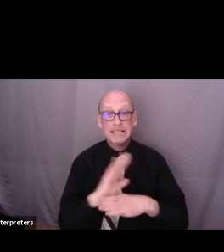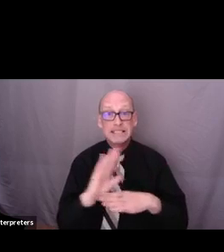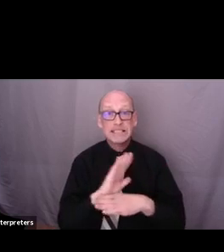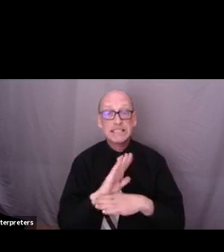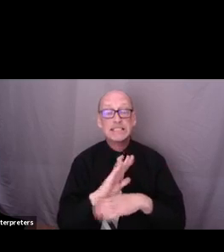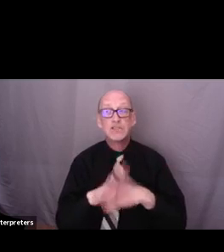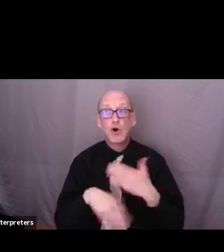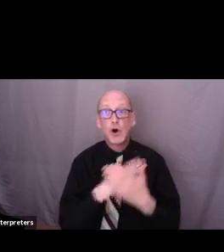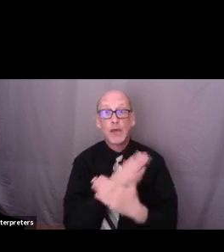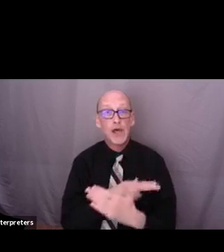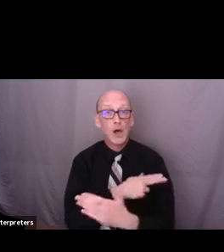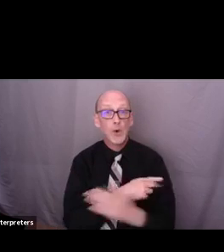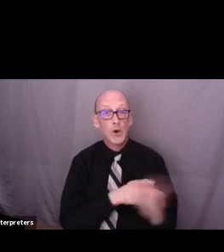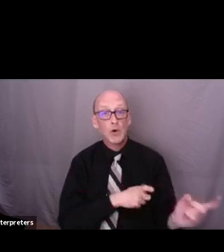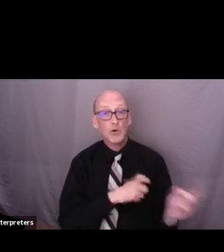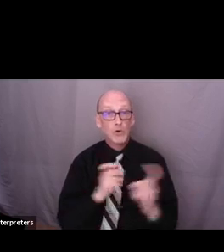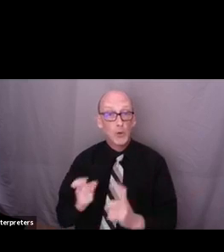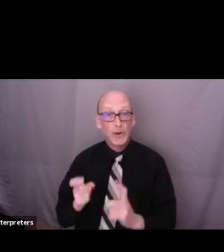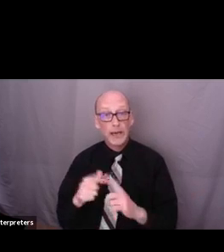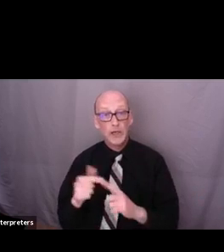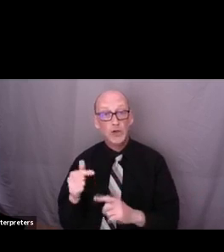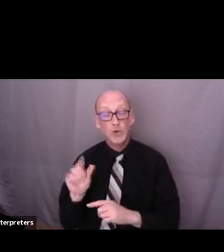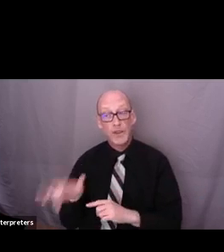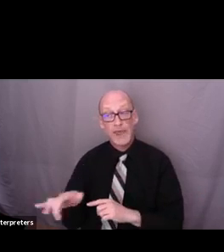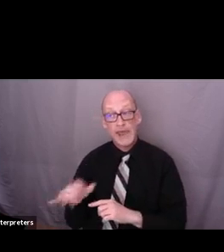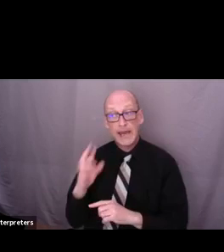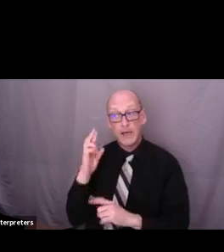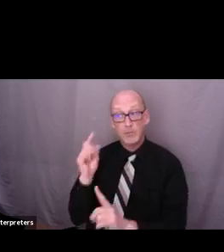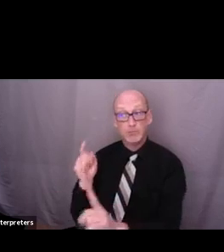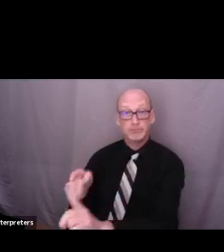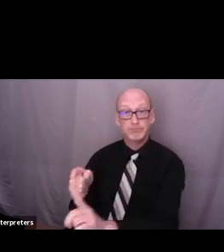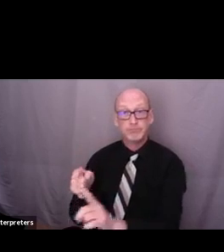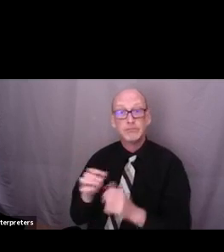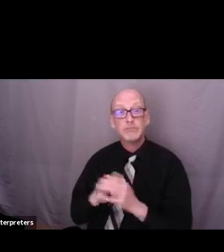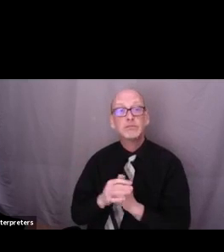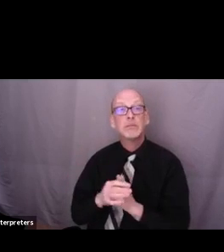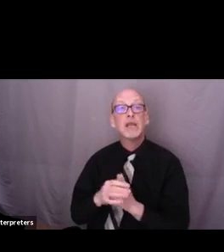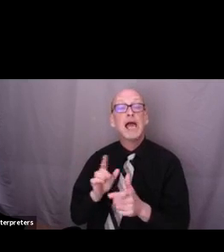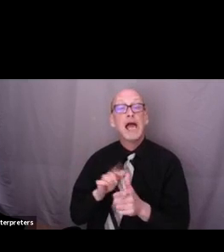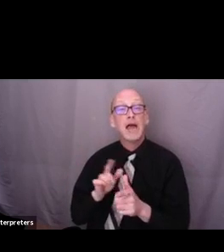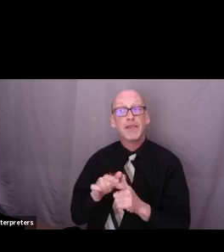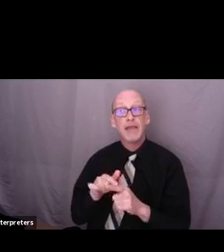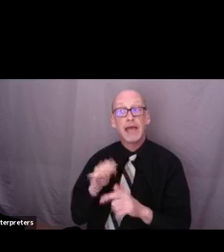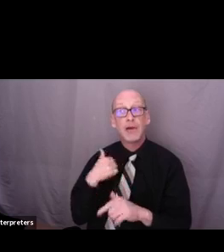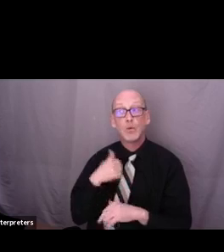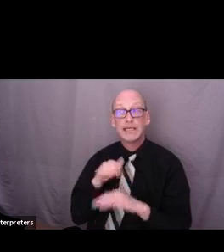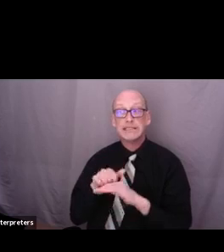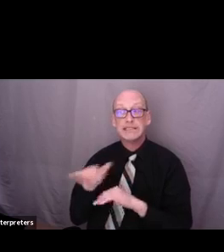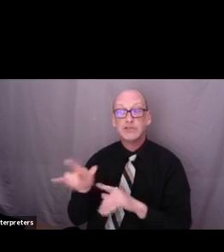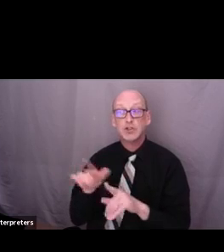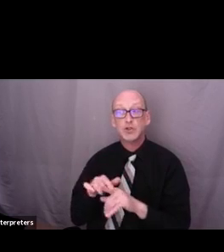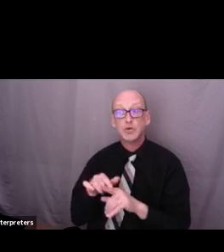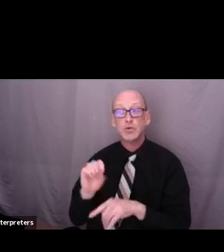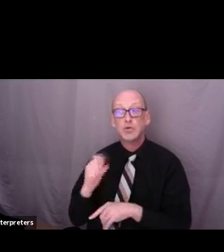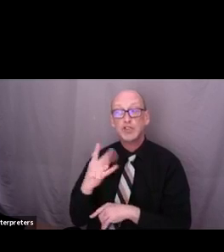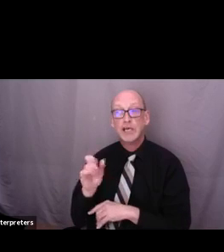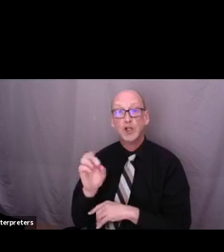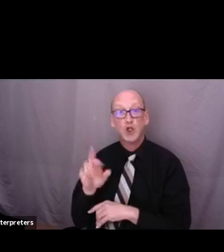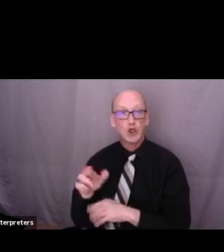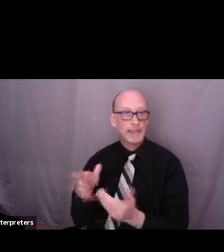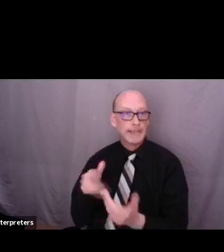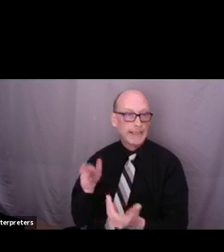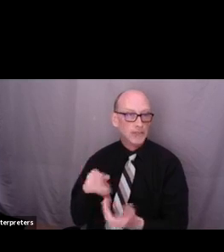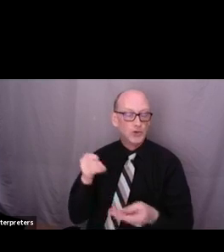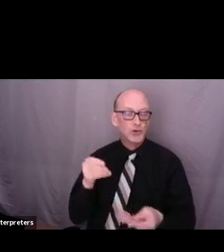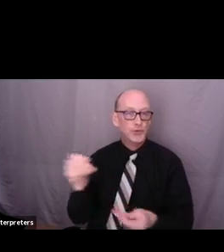everybody else that's donating to the cause. And we get these, and they pass right back through to the shelters easily,